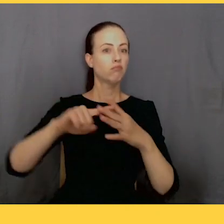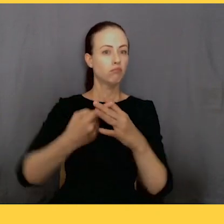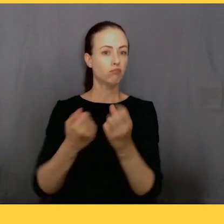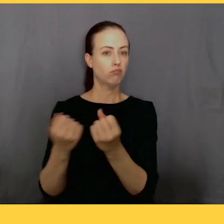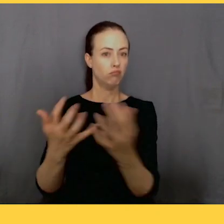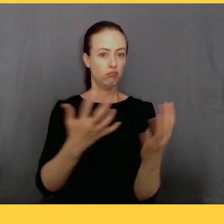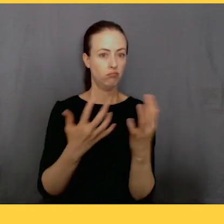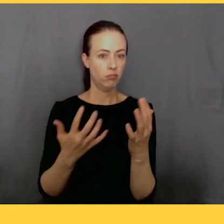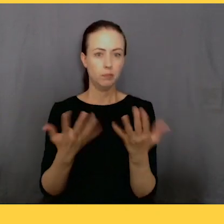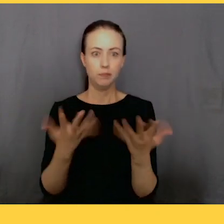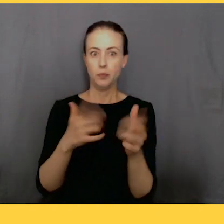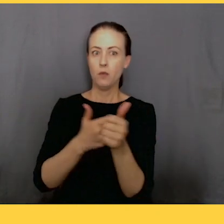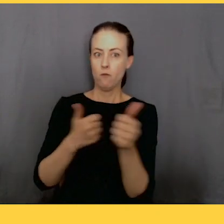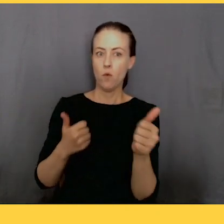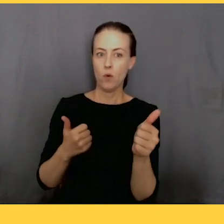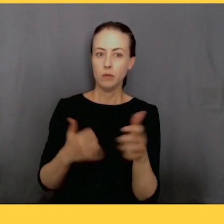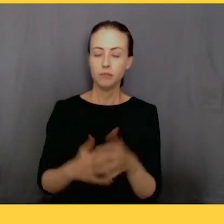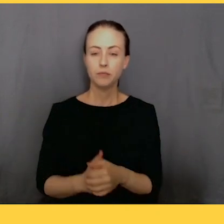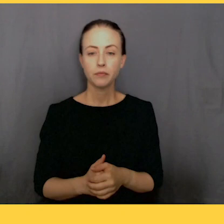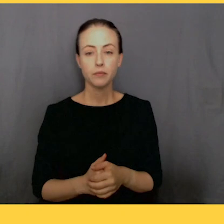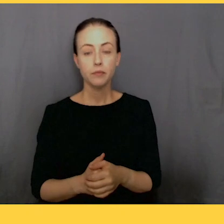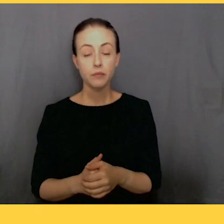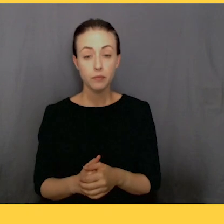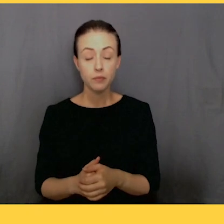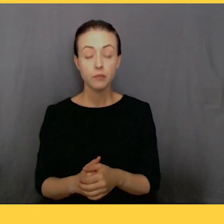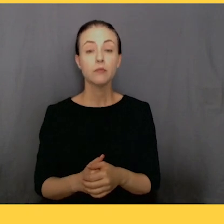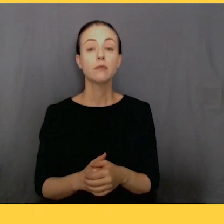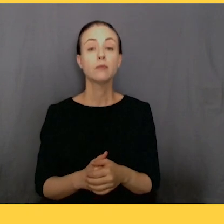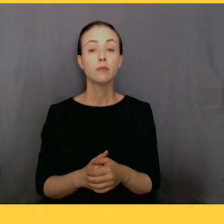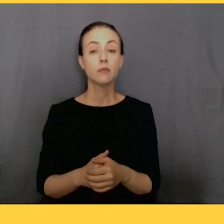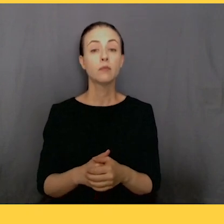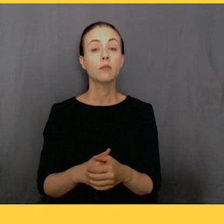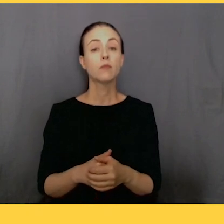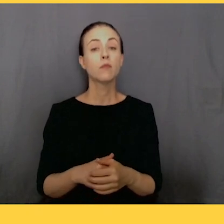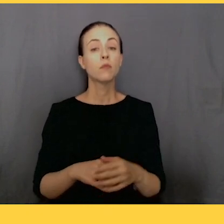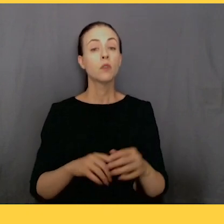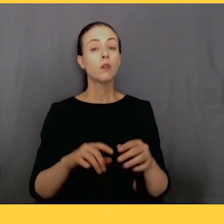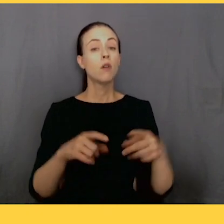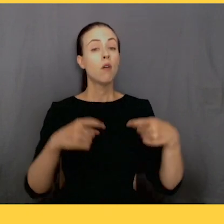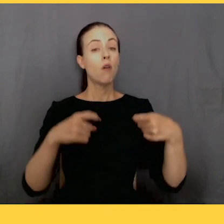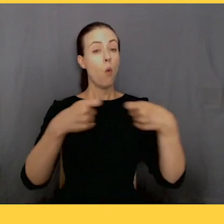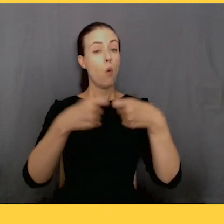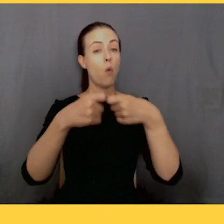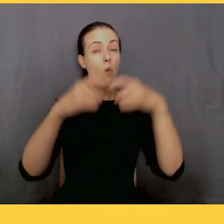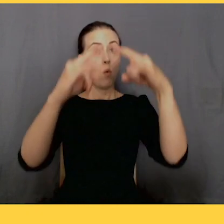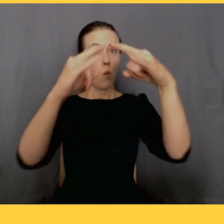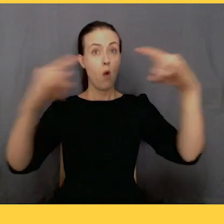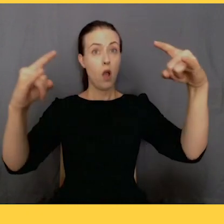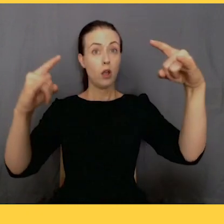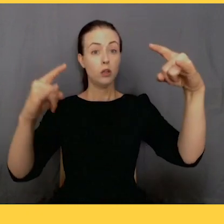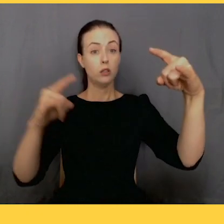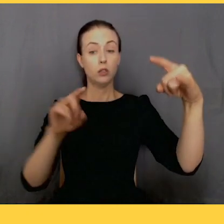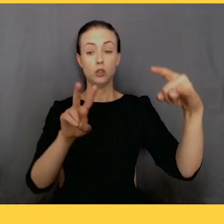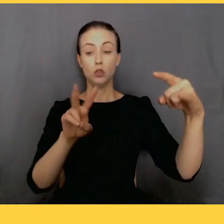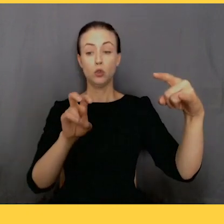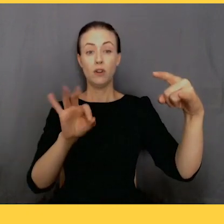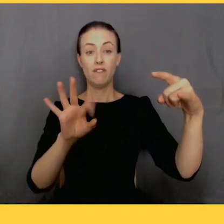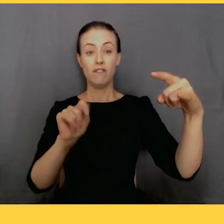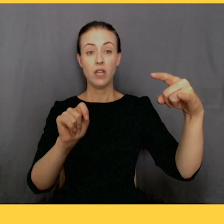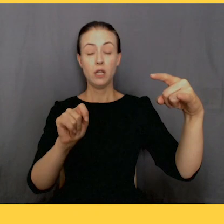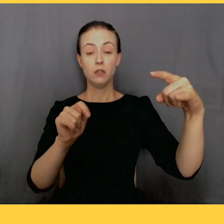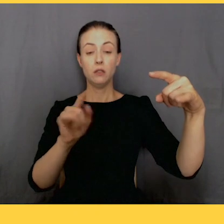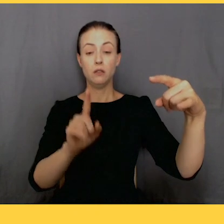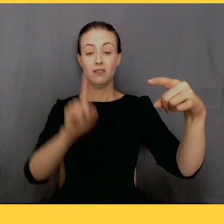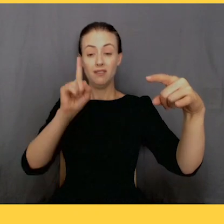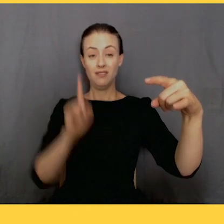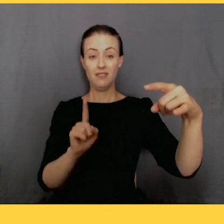sparking a blaze. In addition, tree up to 200 feet away from our wires will be assessed and may be removed